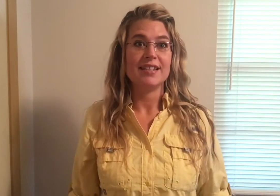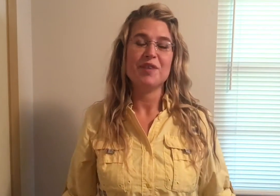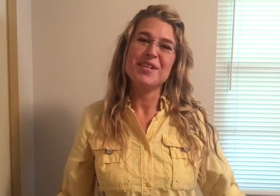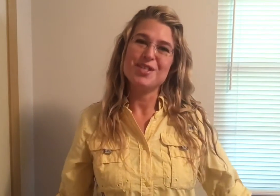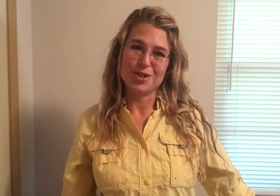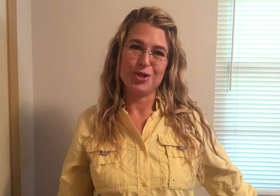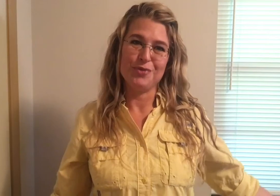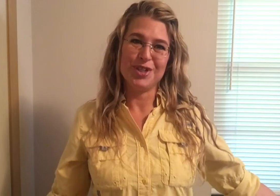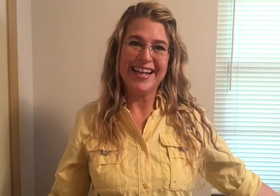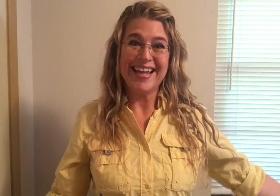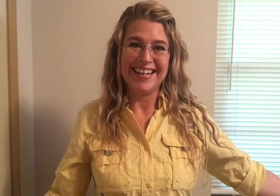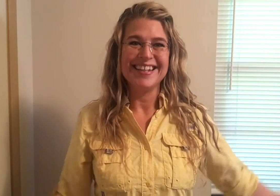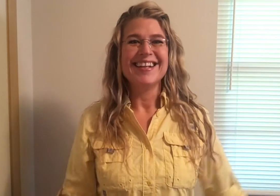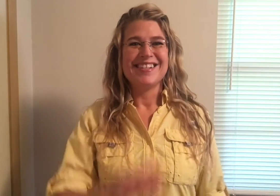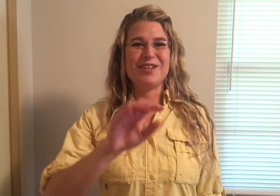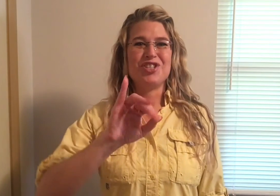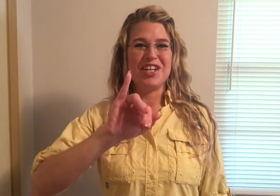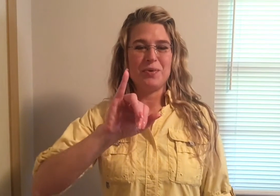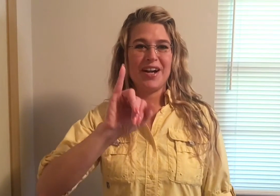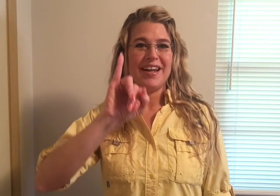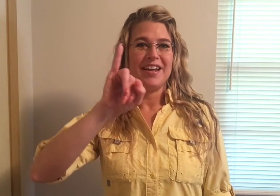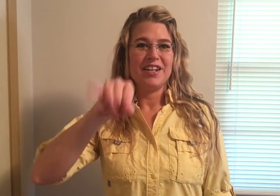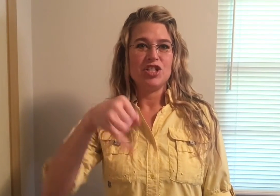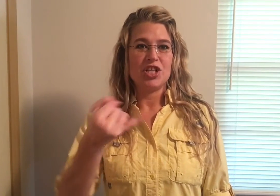me start over again. So January,